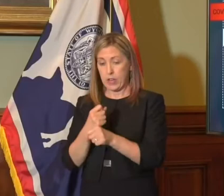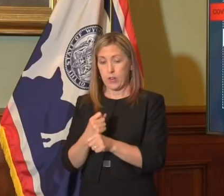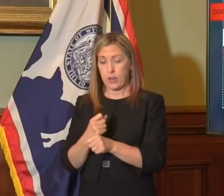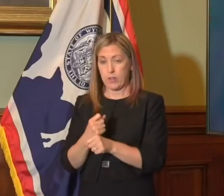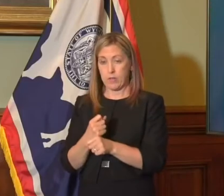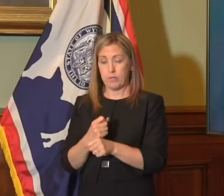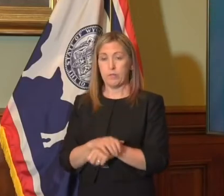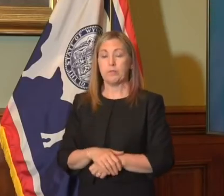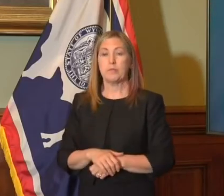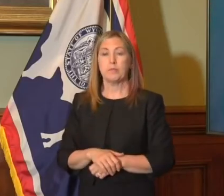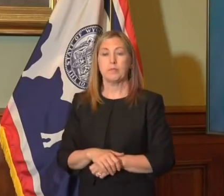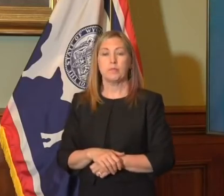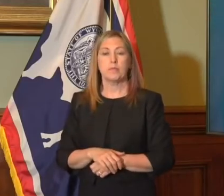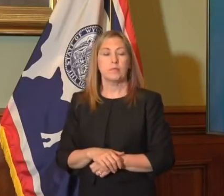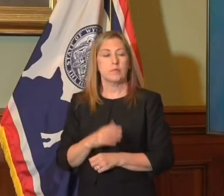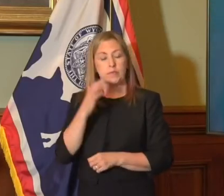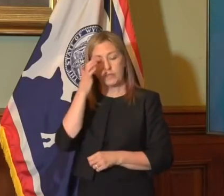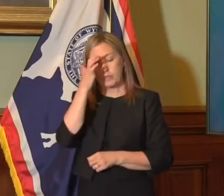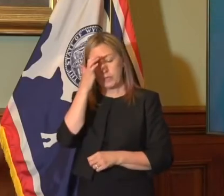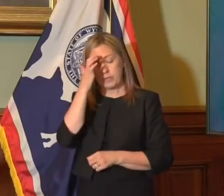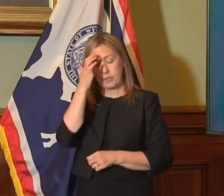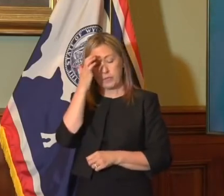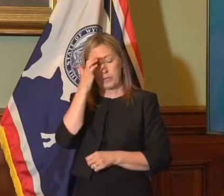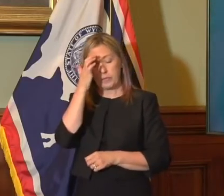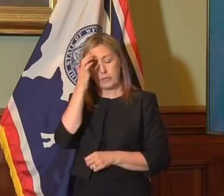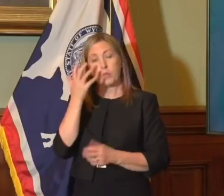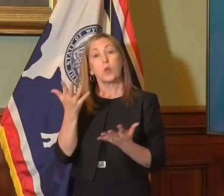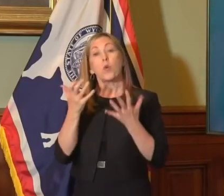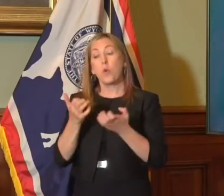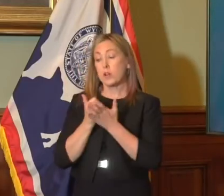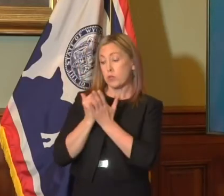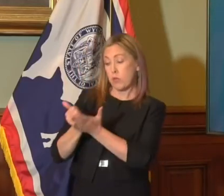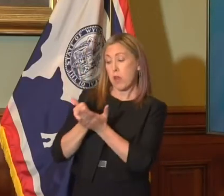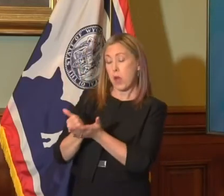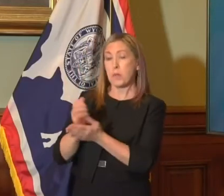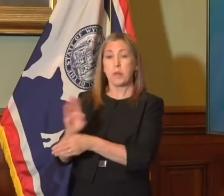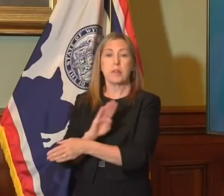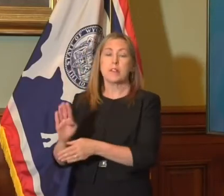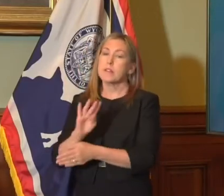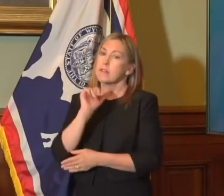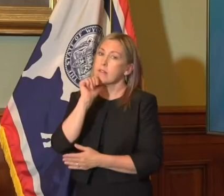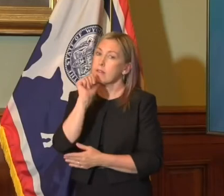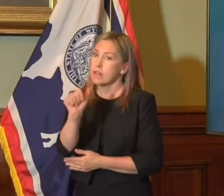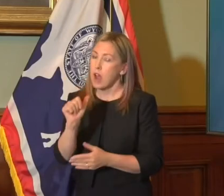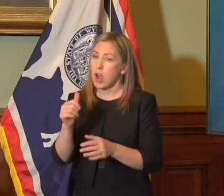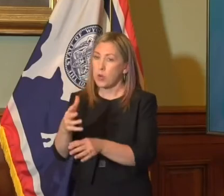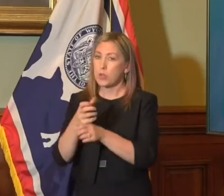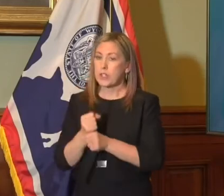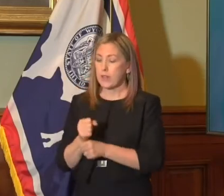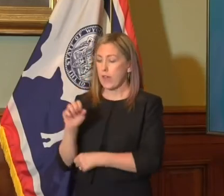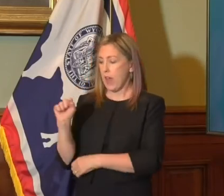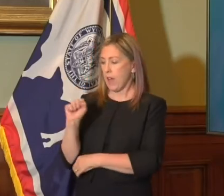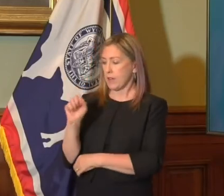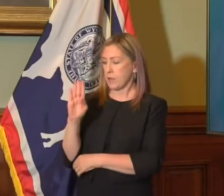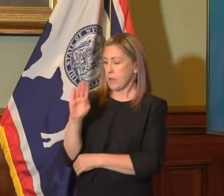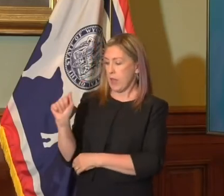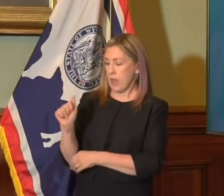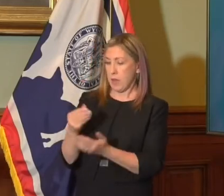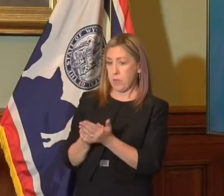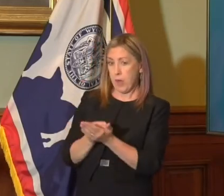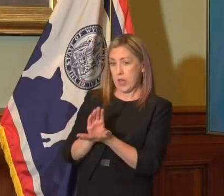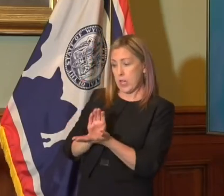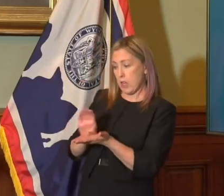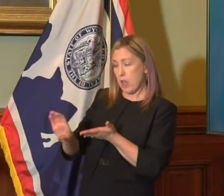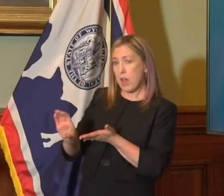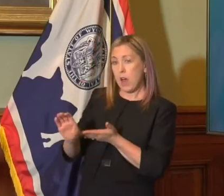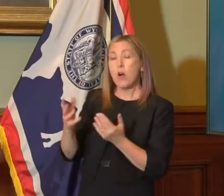Next slide. We want to assist those businesses that did not receive SBA money,